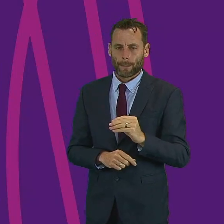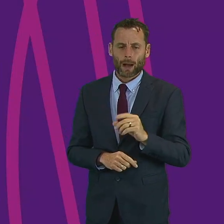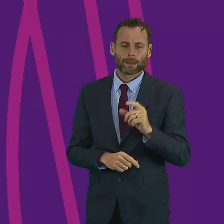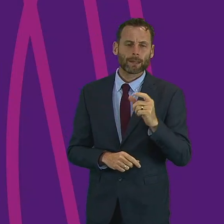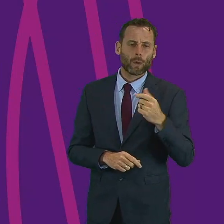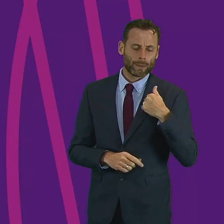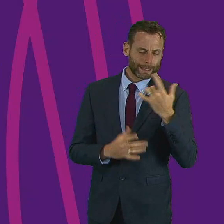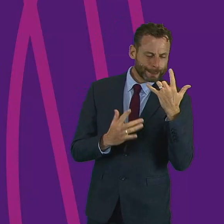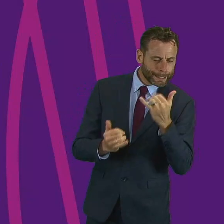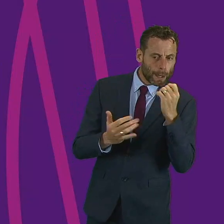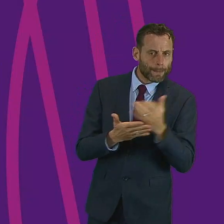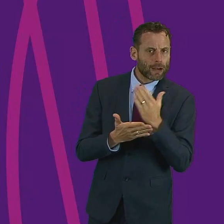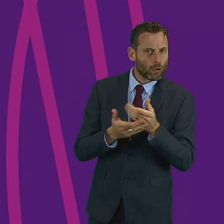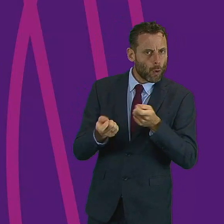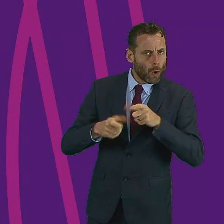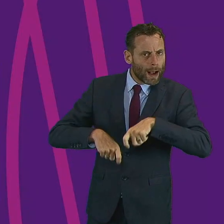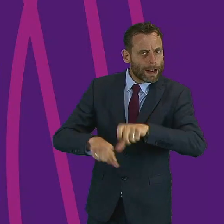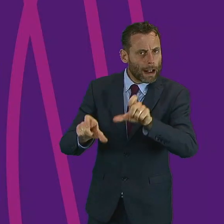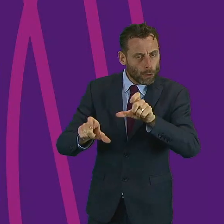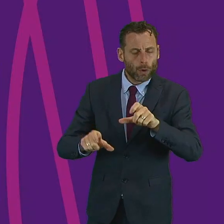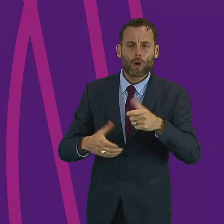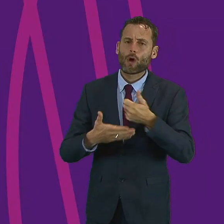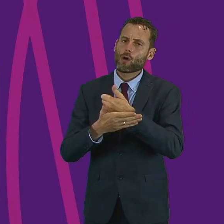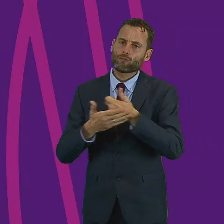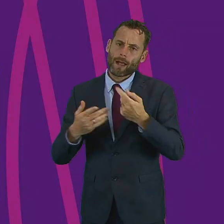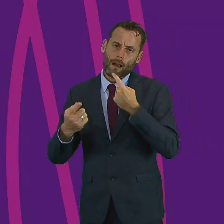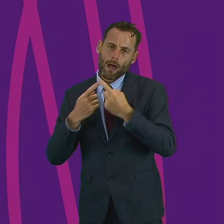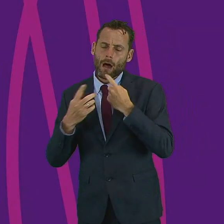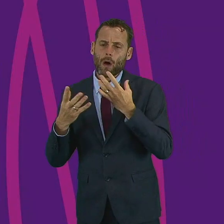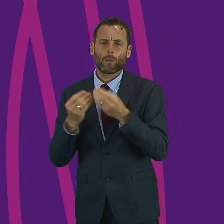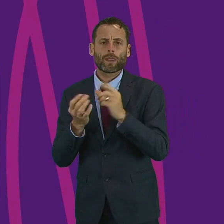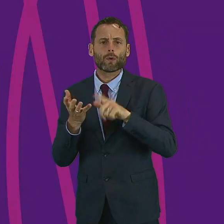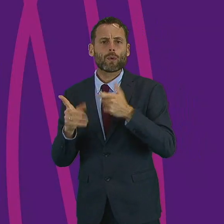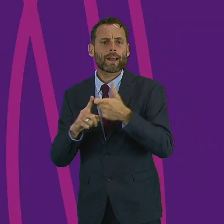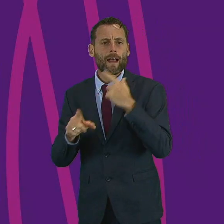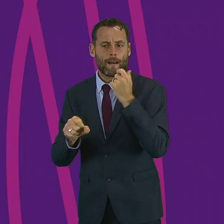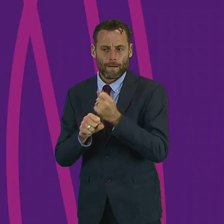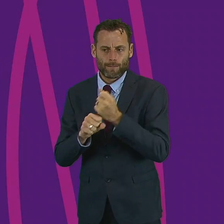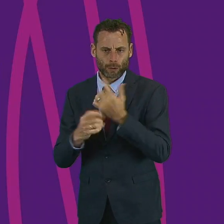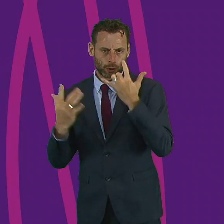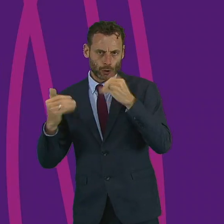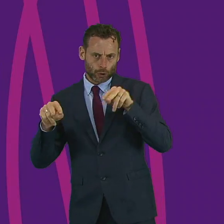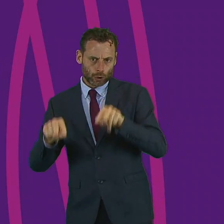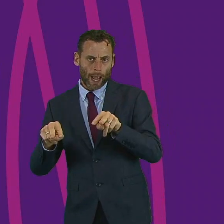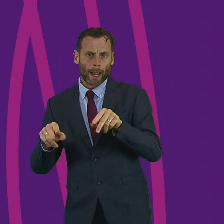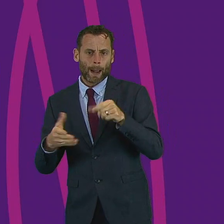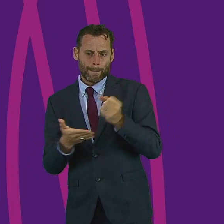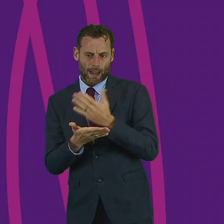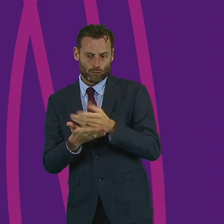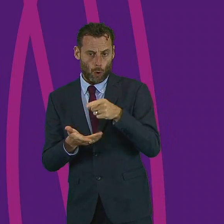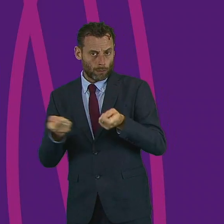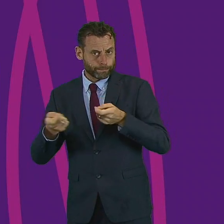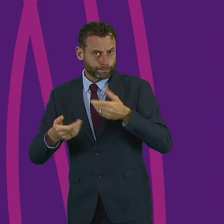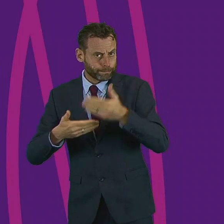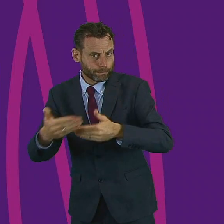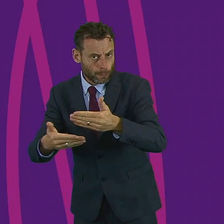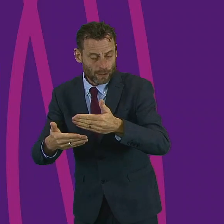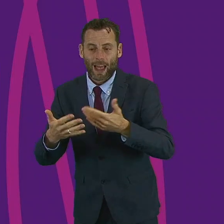rigorously. We're also in regular and constructive contact with the UK Government, and of course we are committed to working with them to help address this